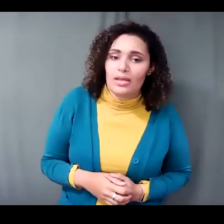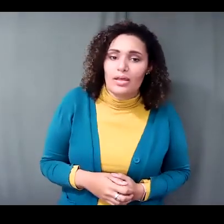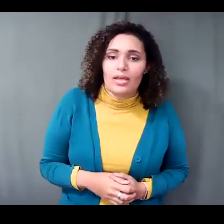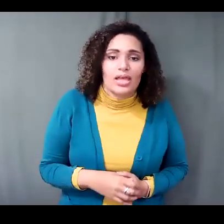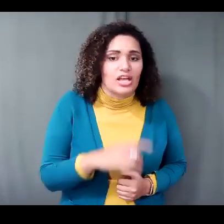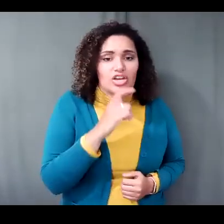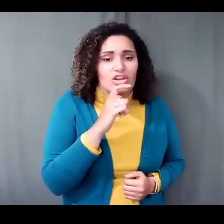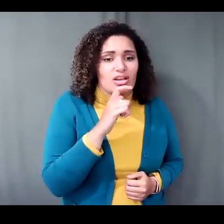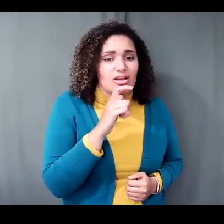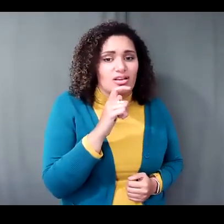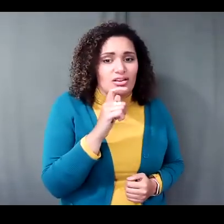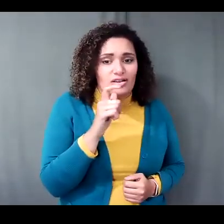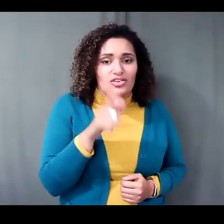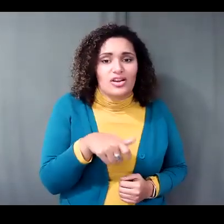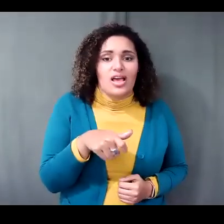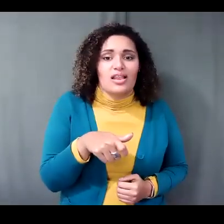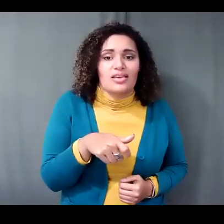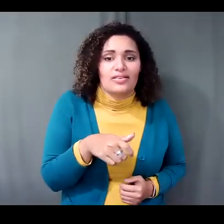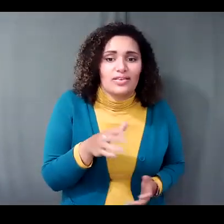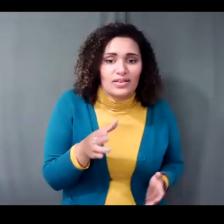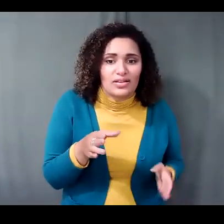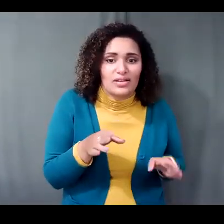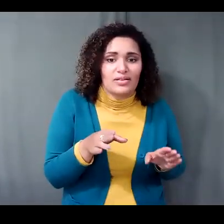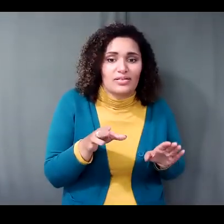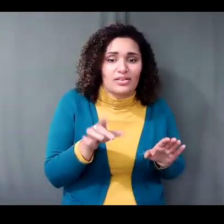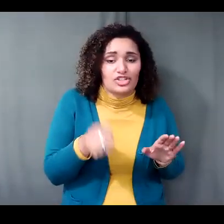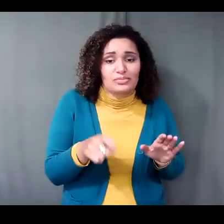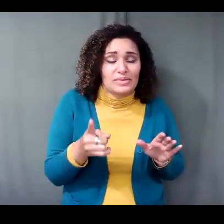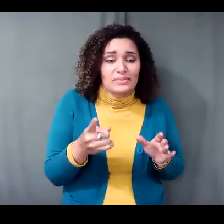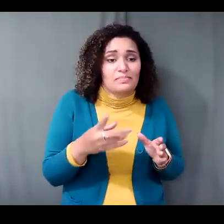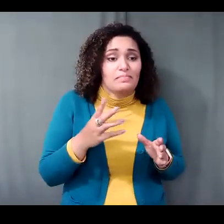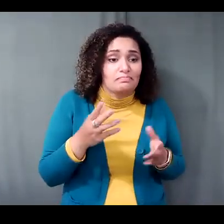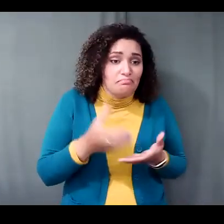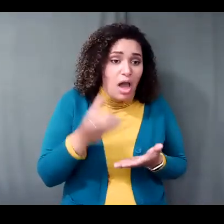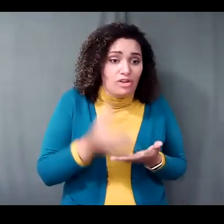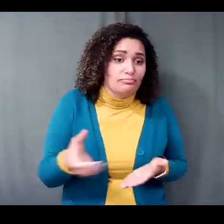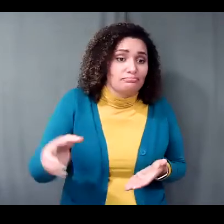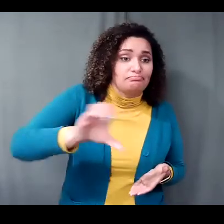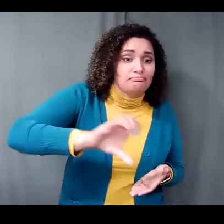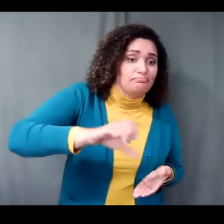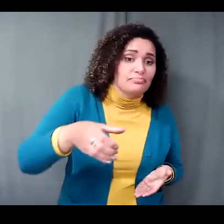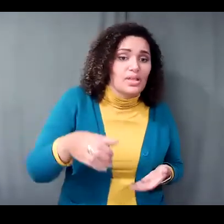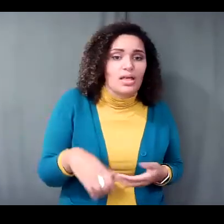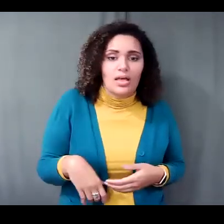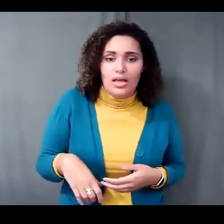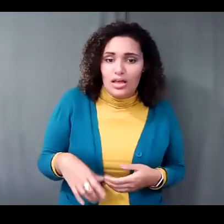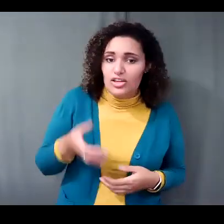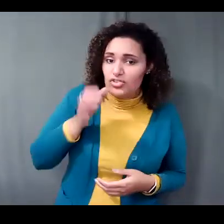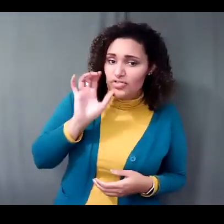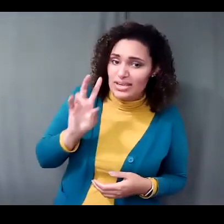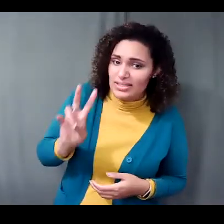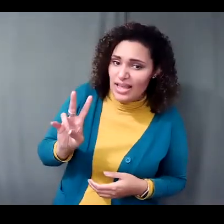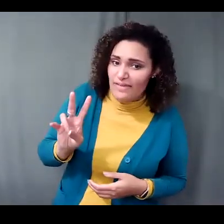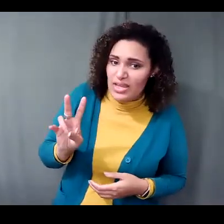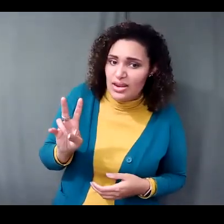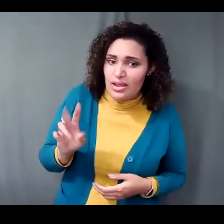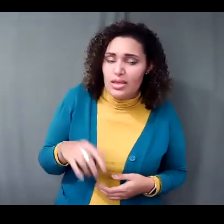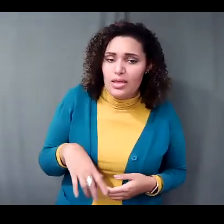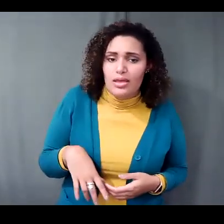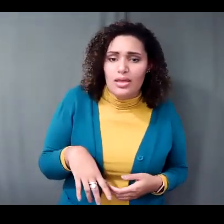export, or a ramo, which is more supposed to be a second tier, and that's just like within the Portuguese ones. I don't